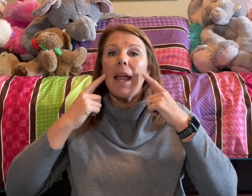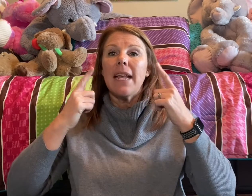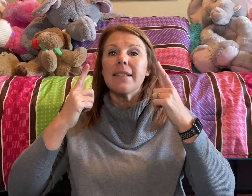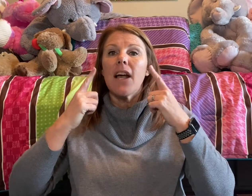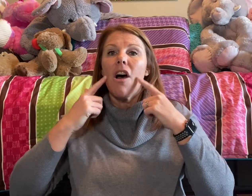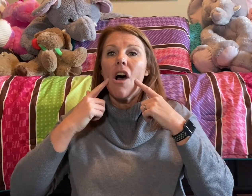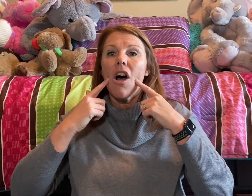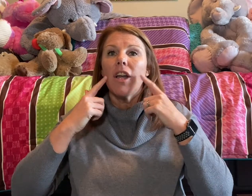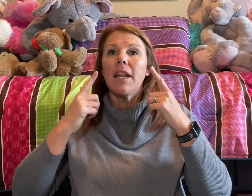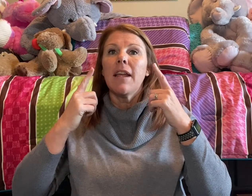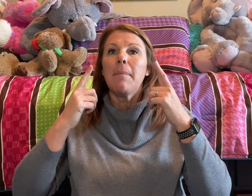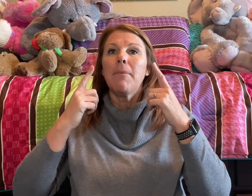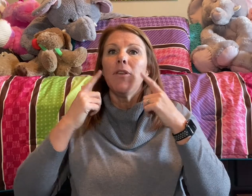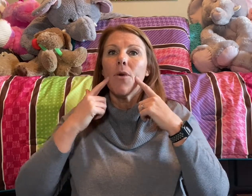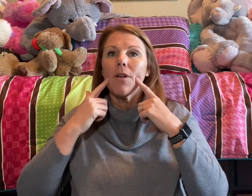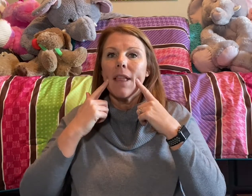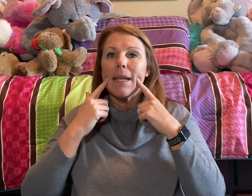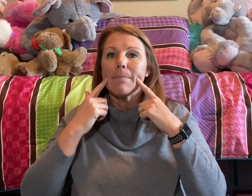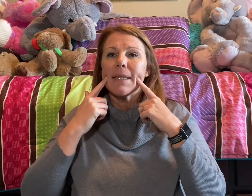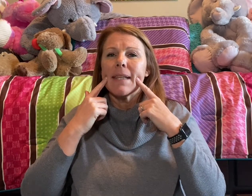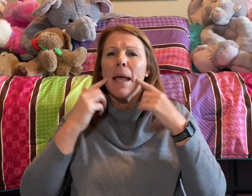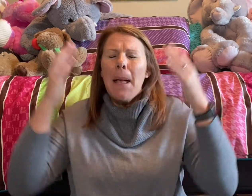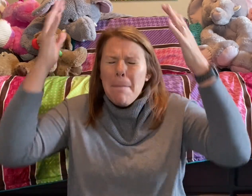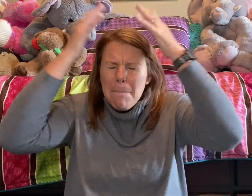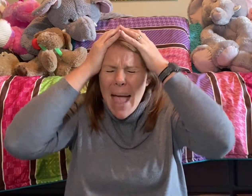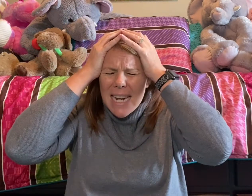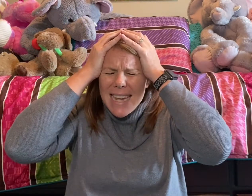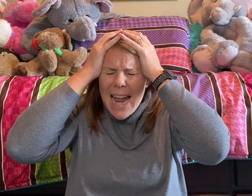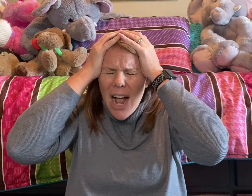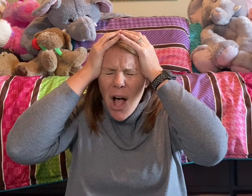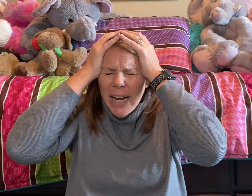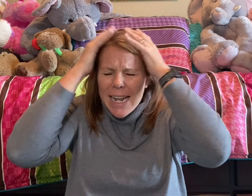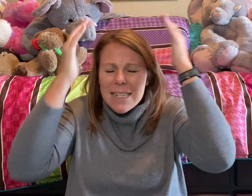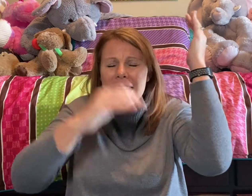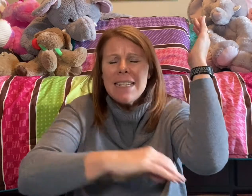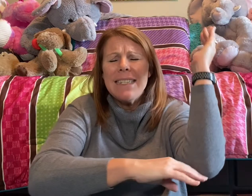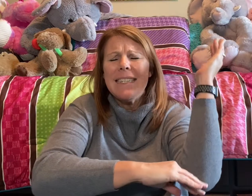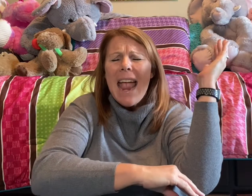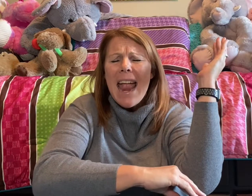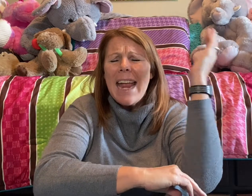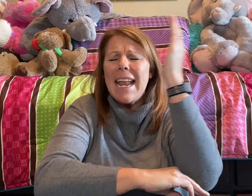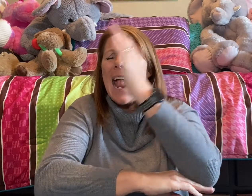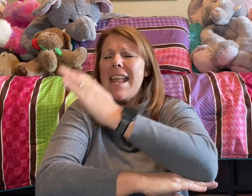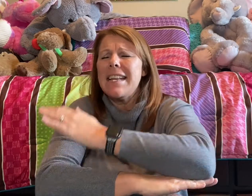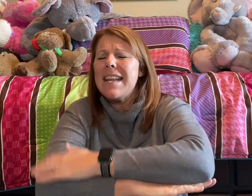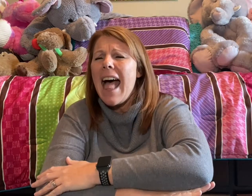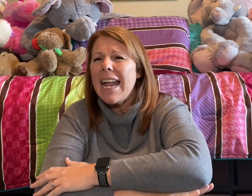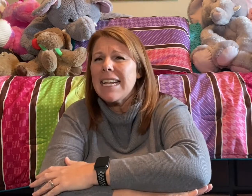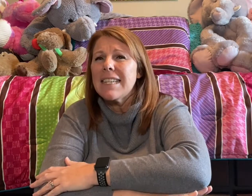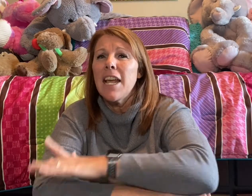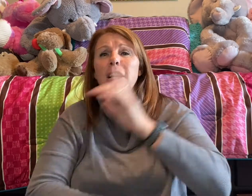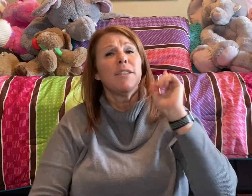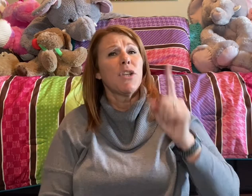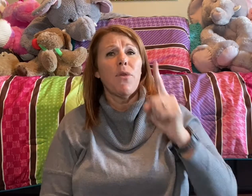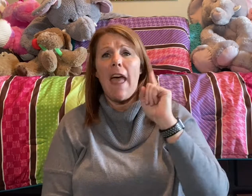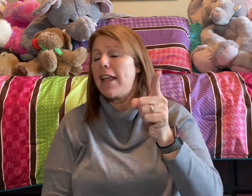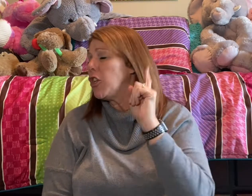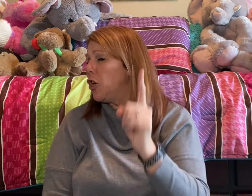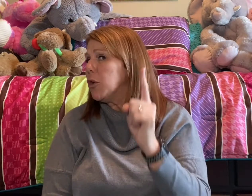always on your lips. Meditate on it day and night so that you